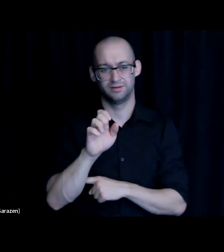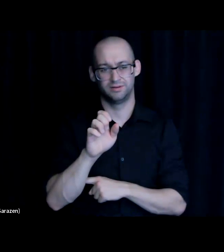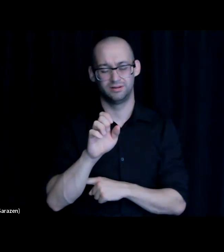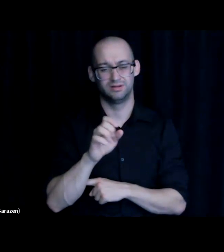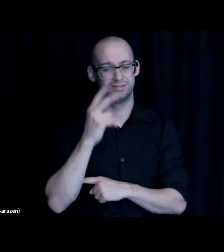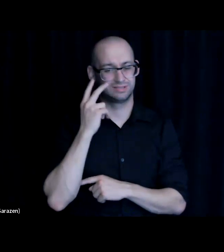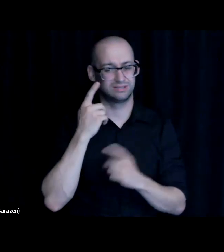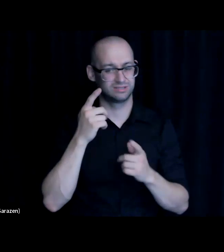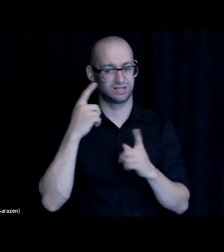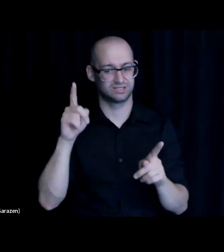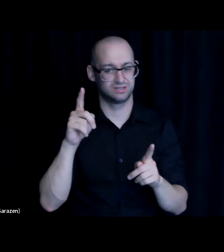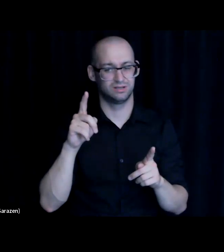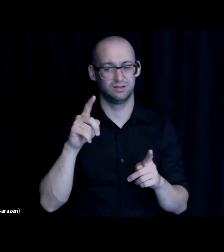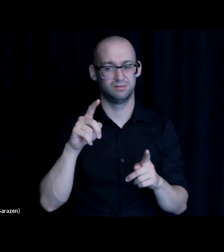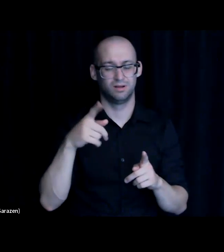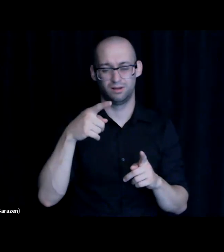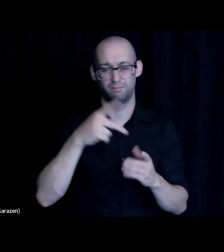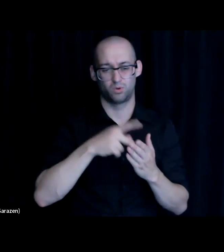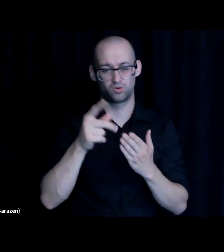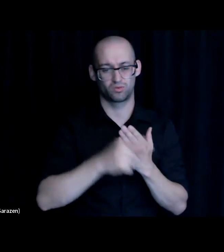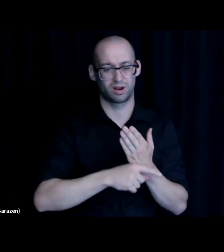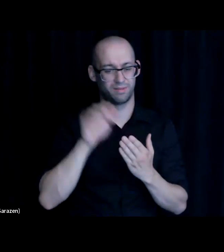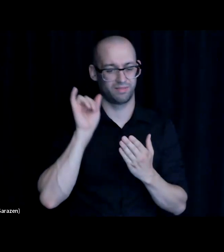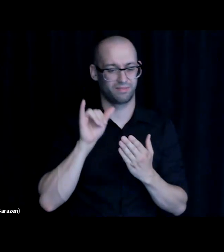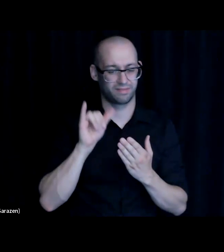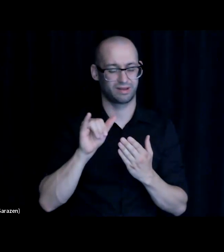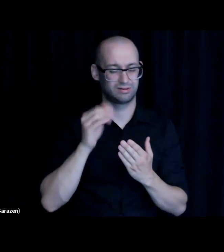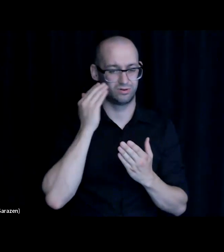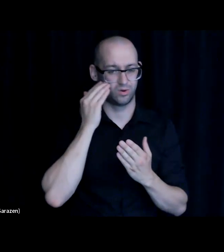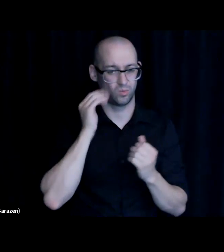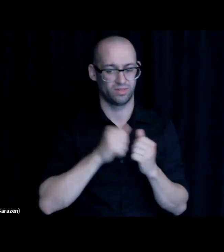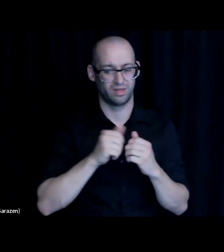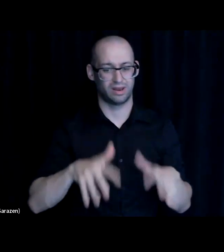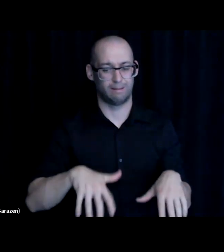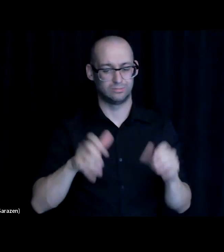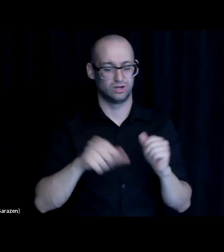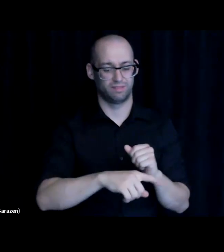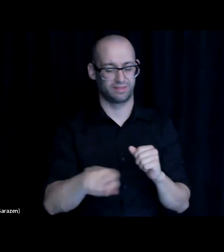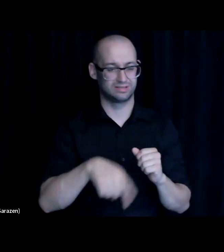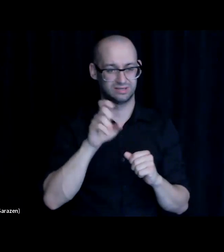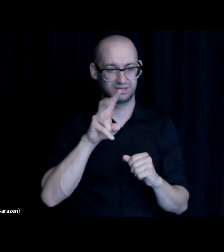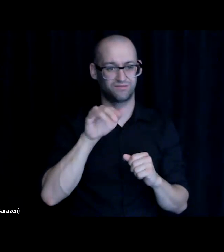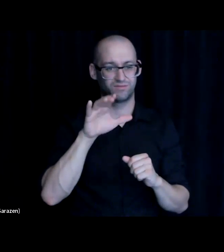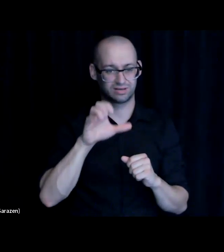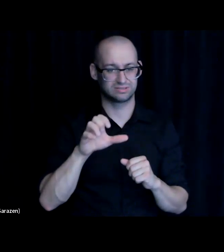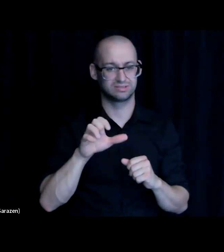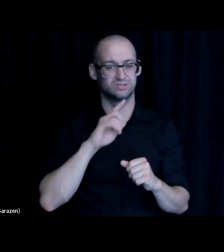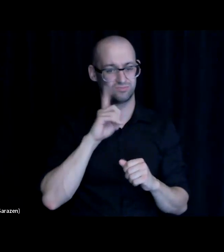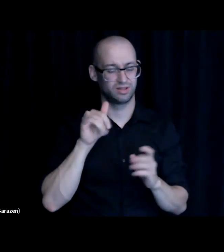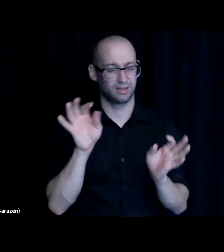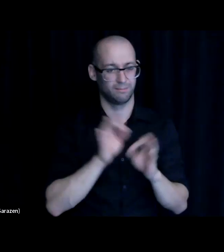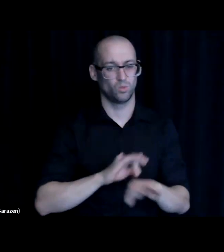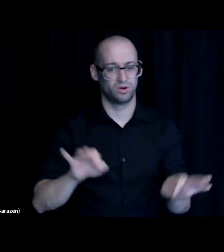Success program that, as far as adoption goes, devices and training are so critical.